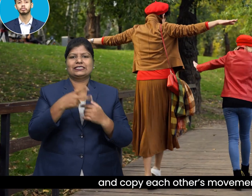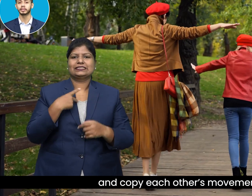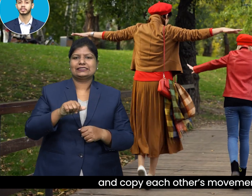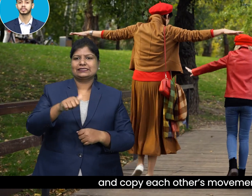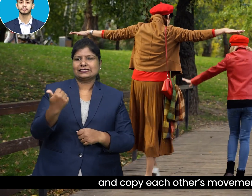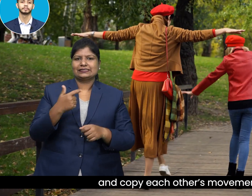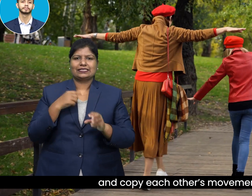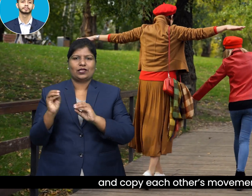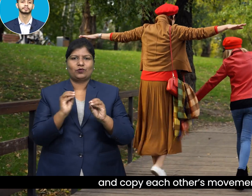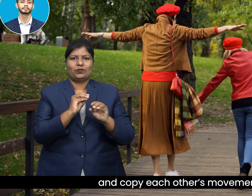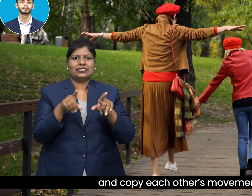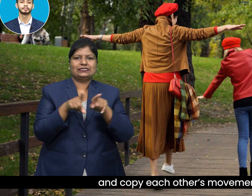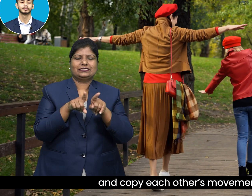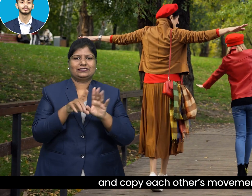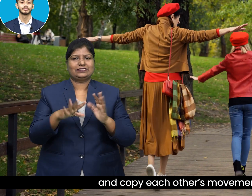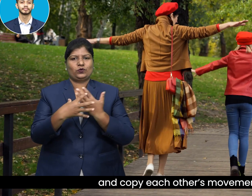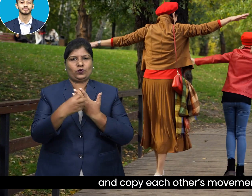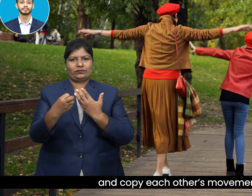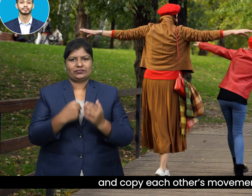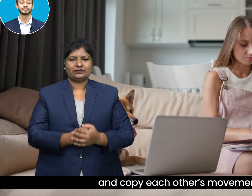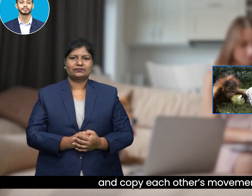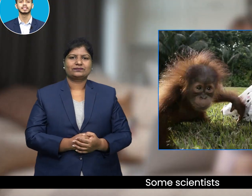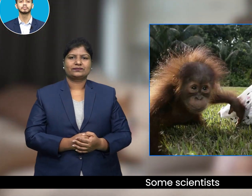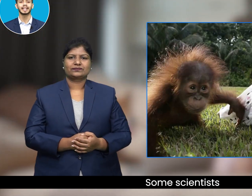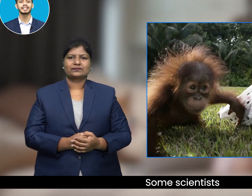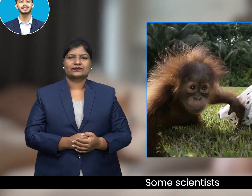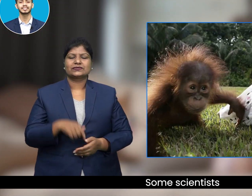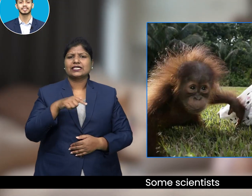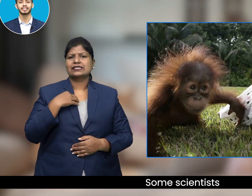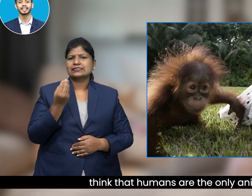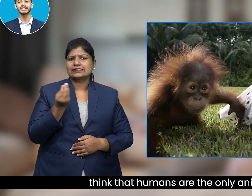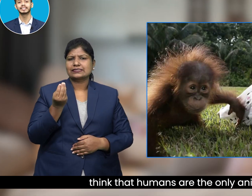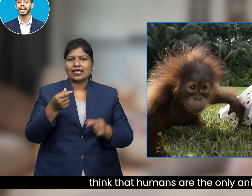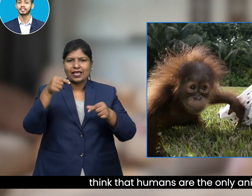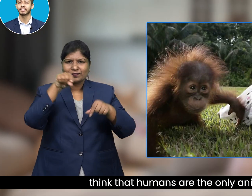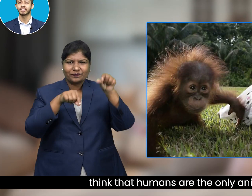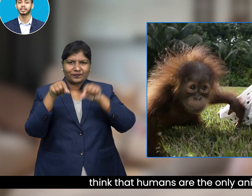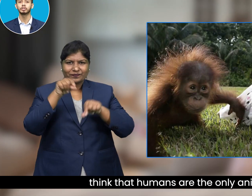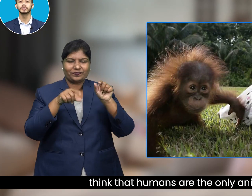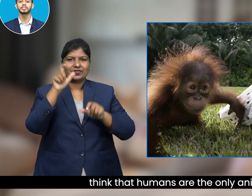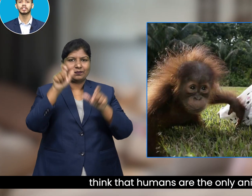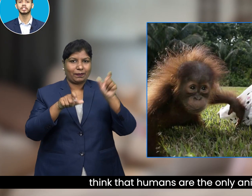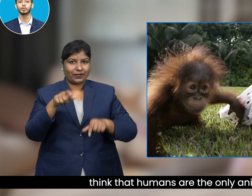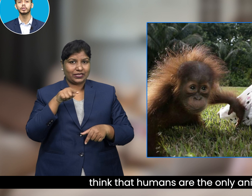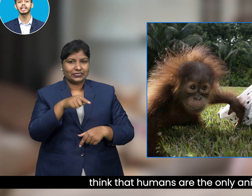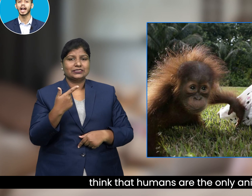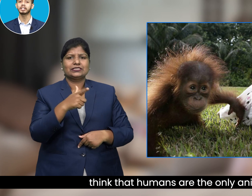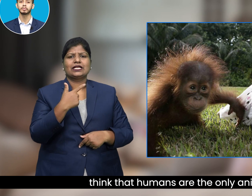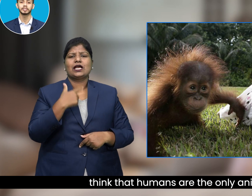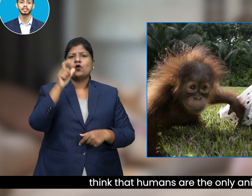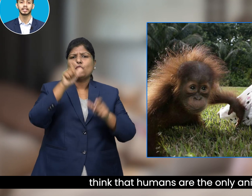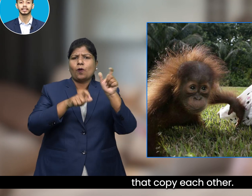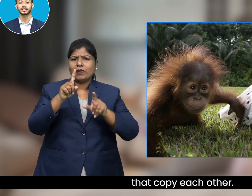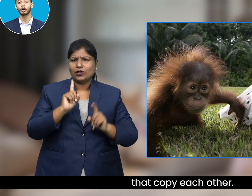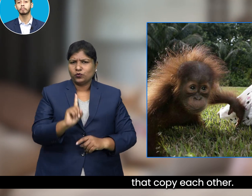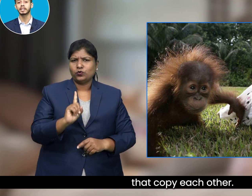other's movements. Some scientists think that humans are the only